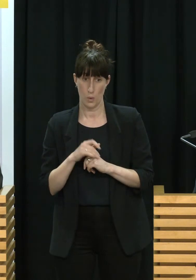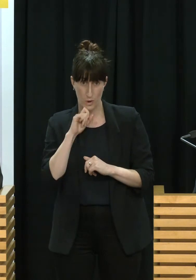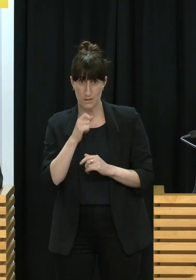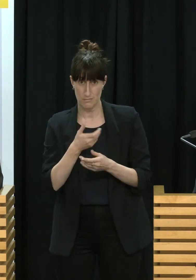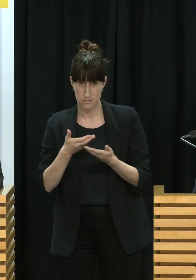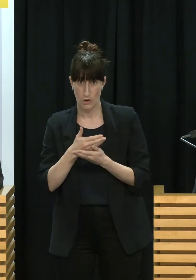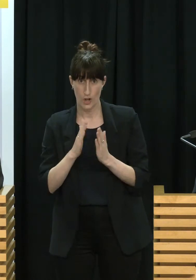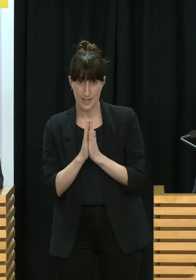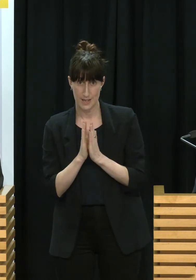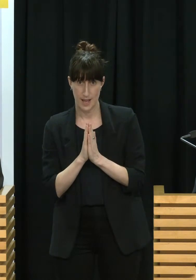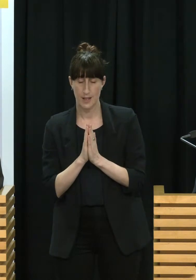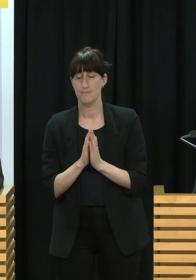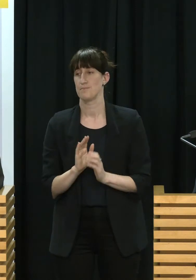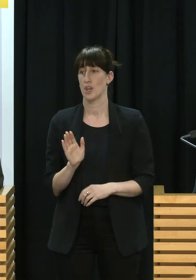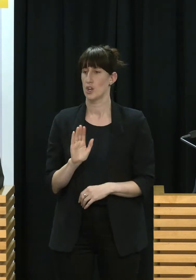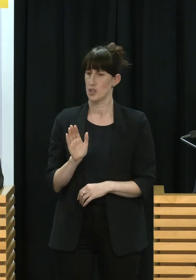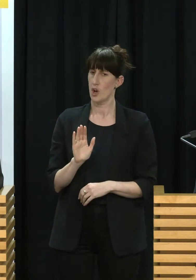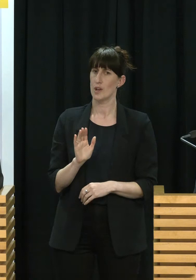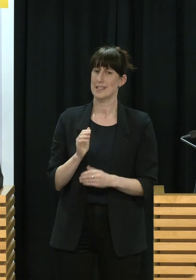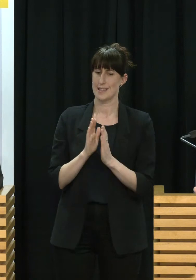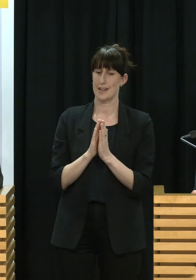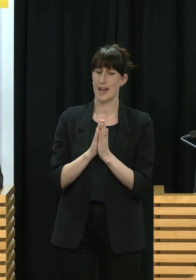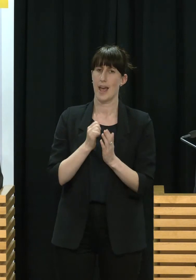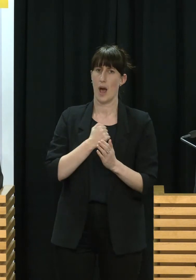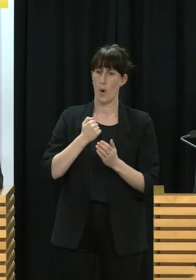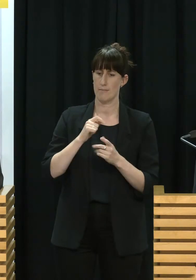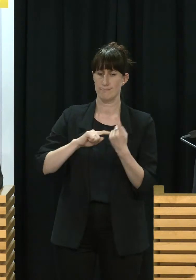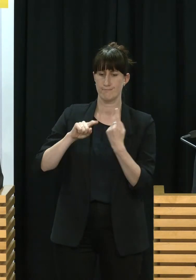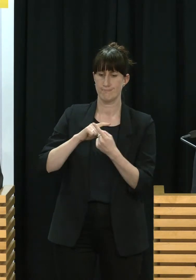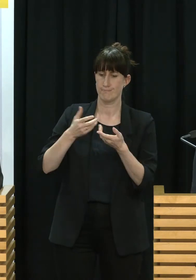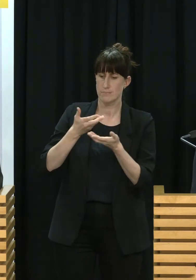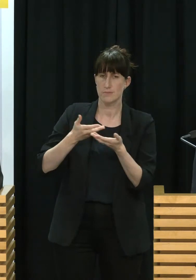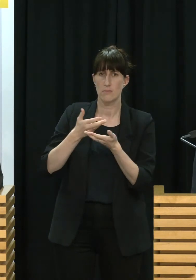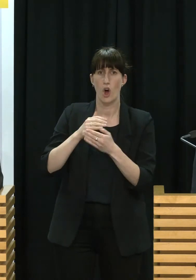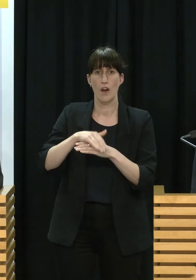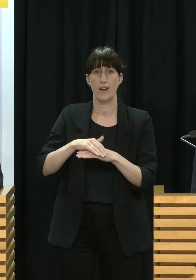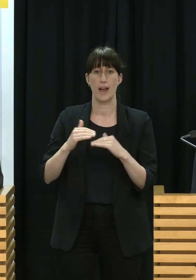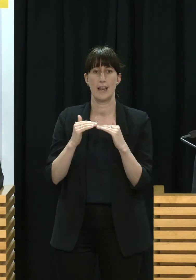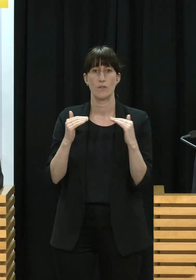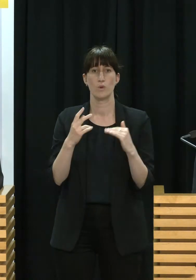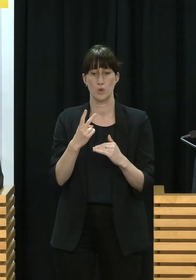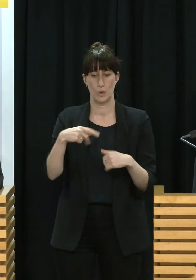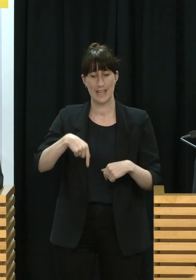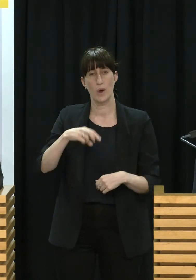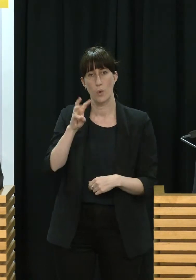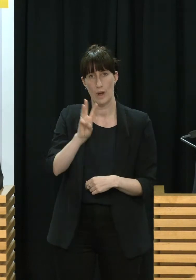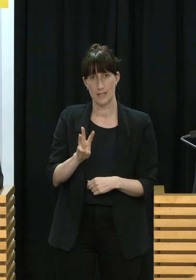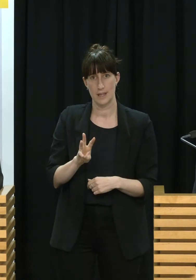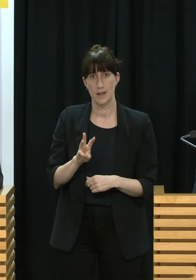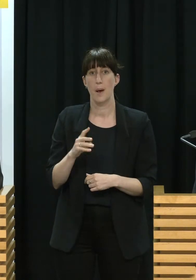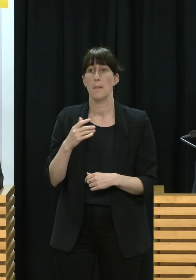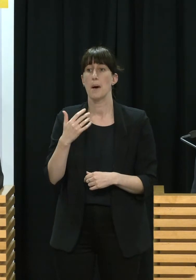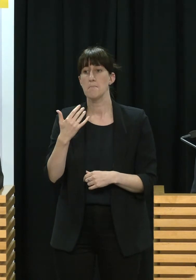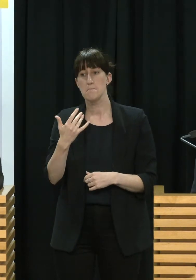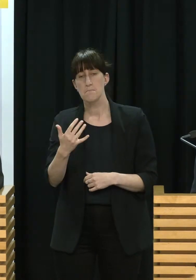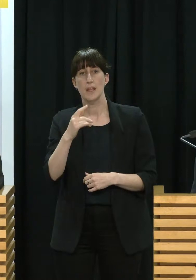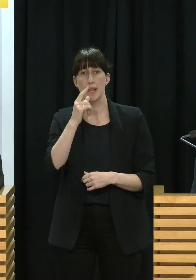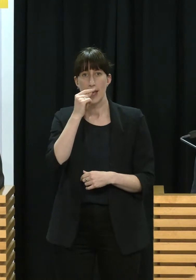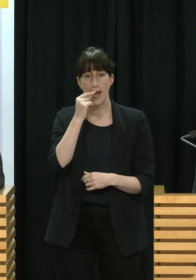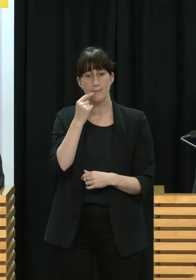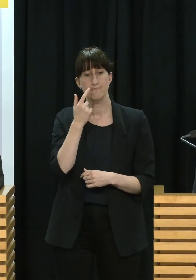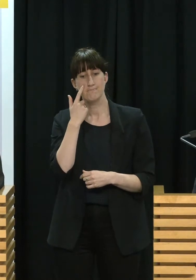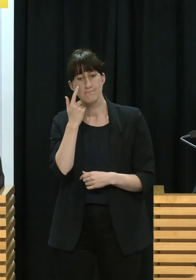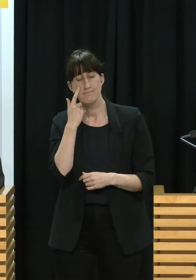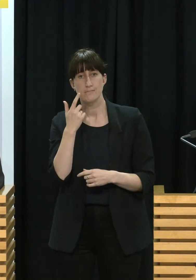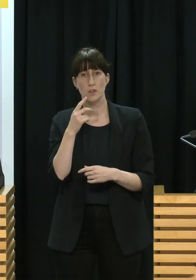alert level 2. But we will be looking again, as we always do, on a regular basis, whether there are further refinements to alert levels, including some